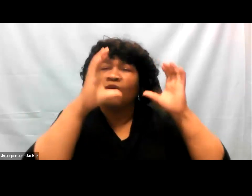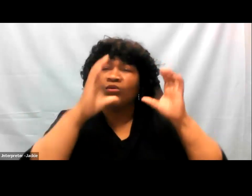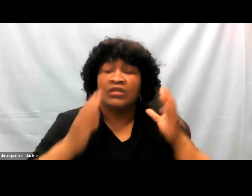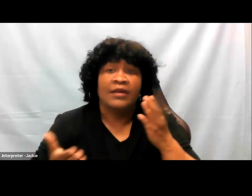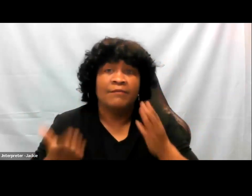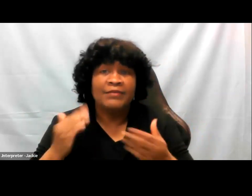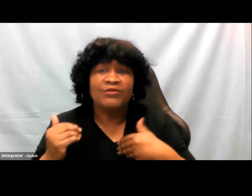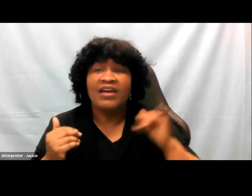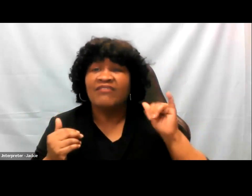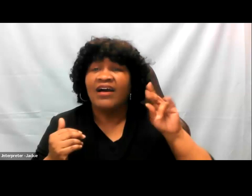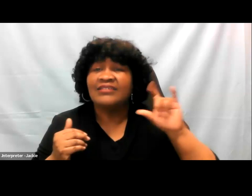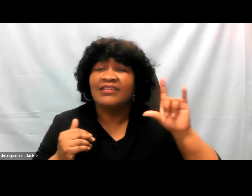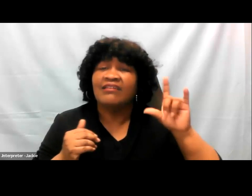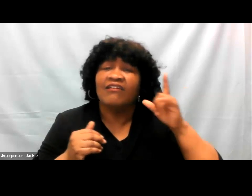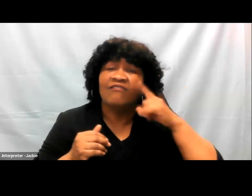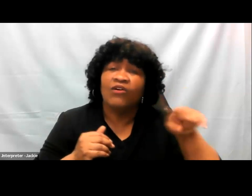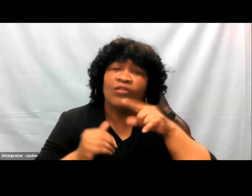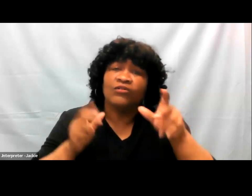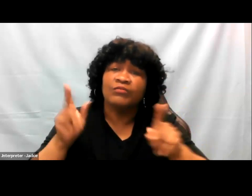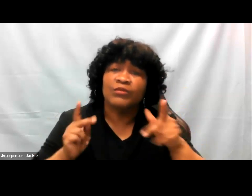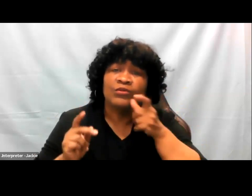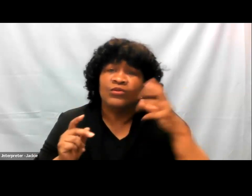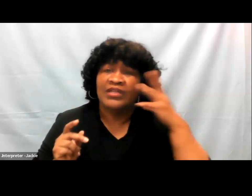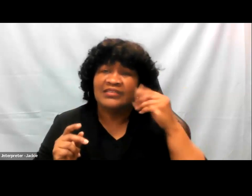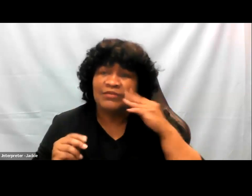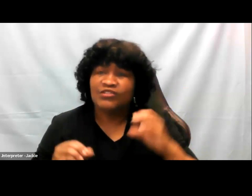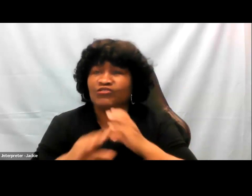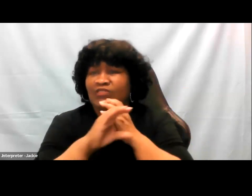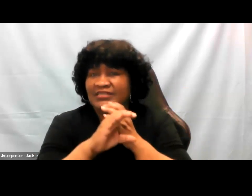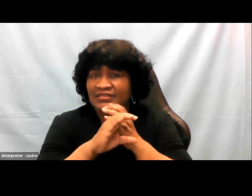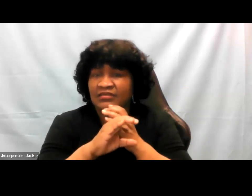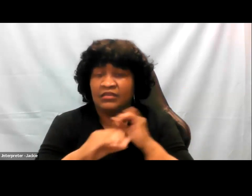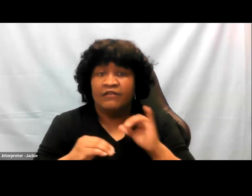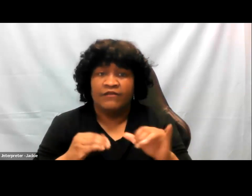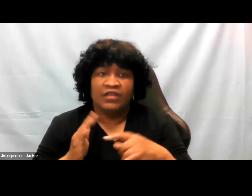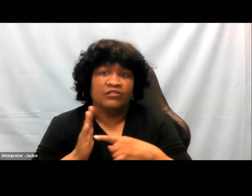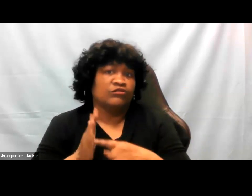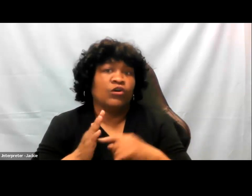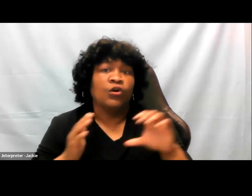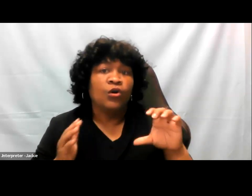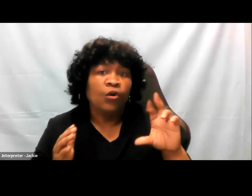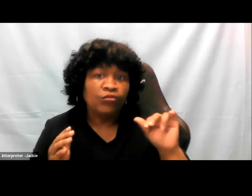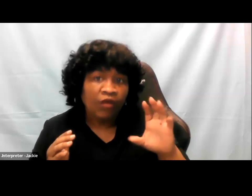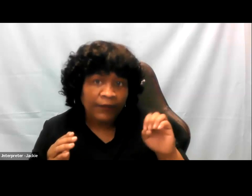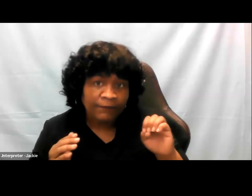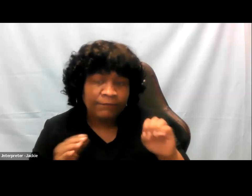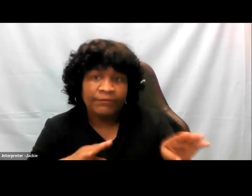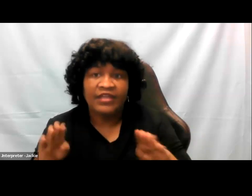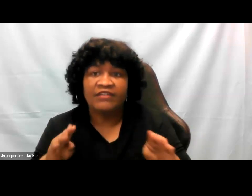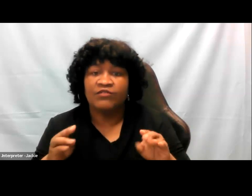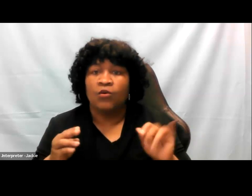an ideal continuum as well for individuals experiencing crisis that are exhibiting criminal or violent behavior.